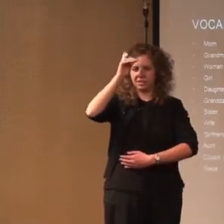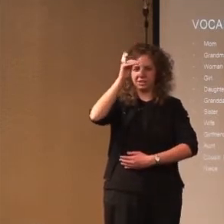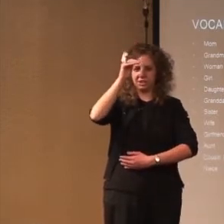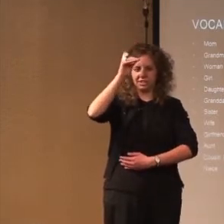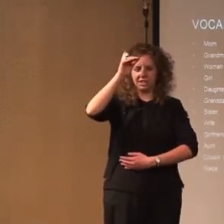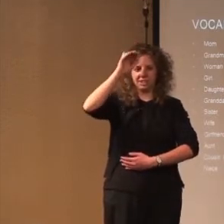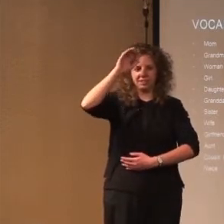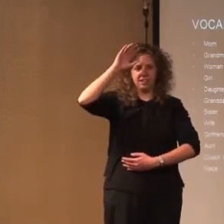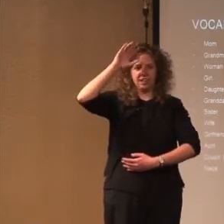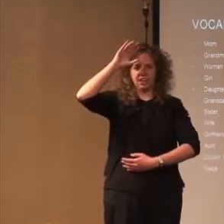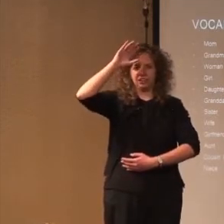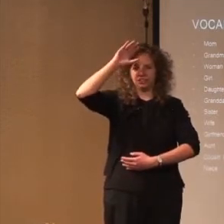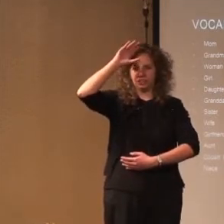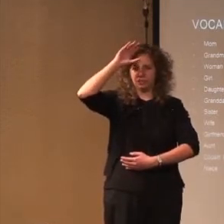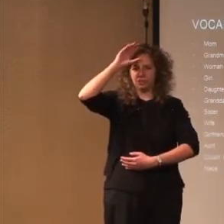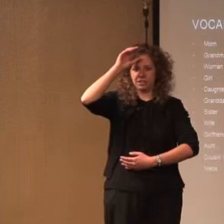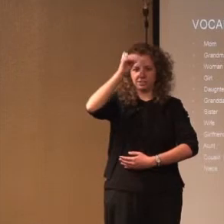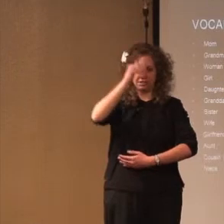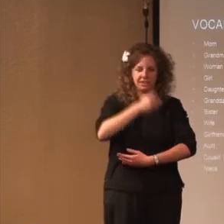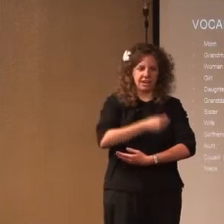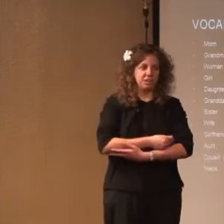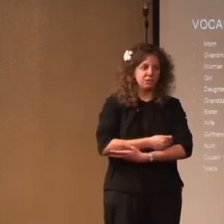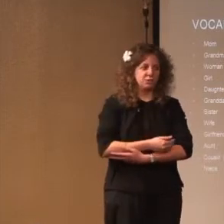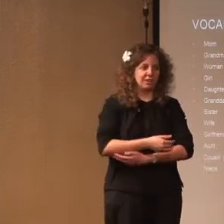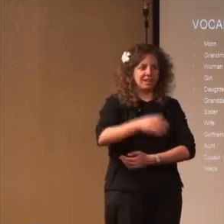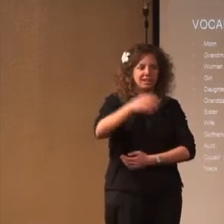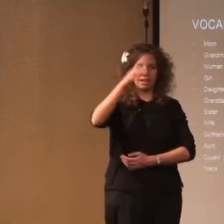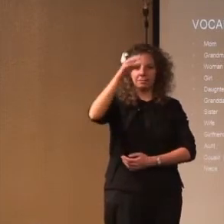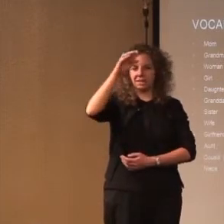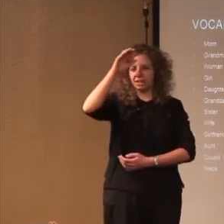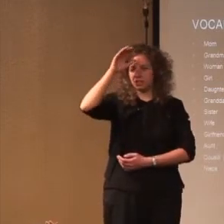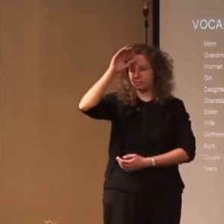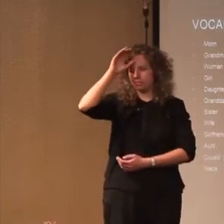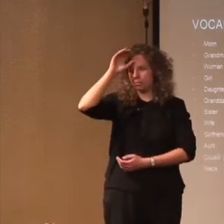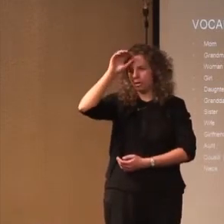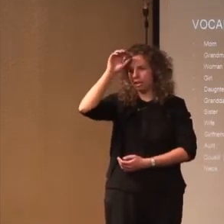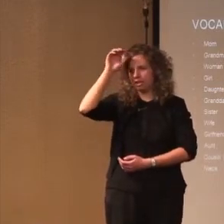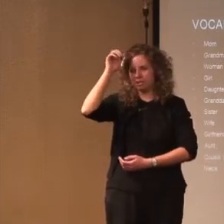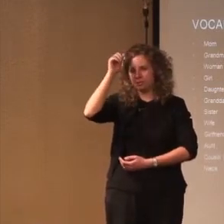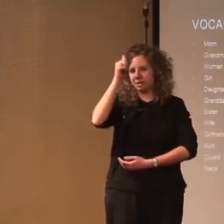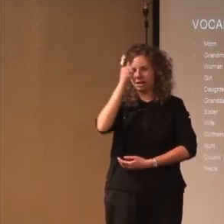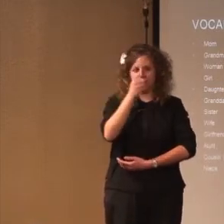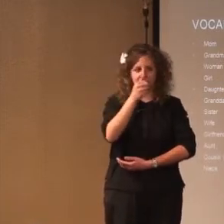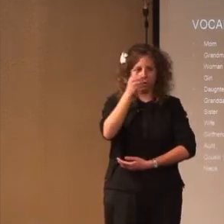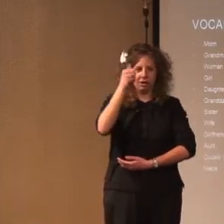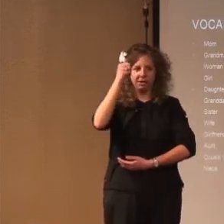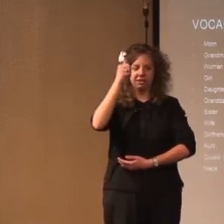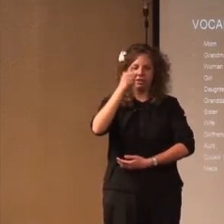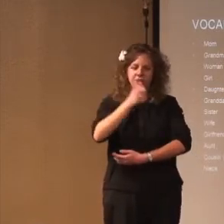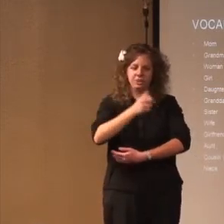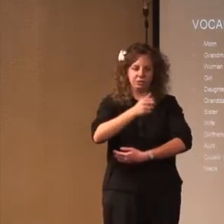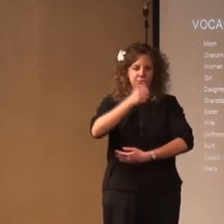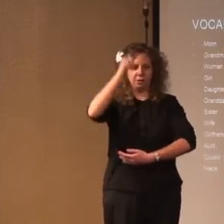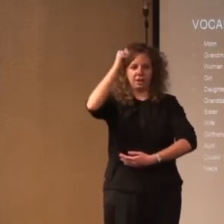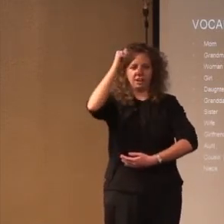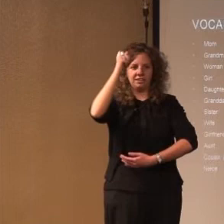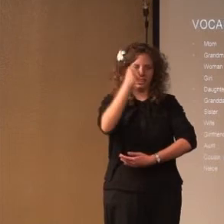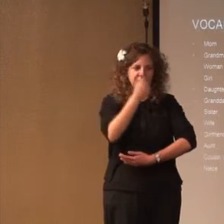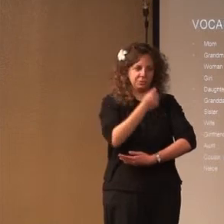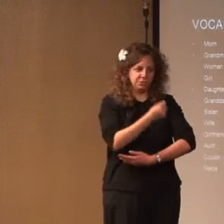of starts here, and you're just going to pull it down like that. So it can kind of be the hand shape of a boy, it could just be kind of more, you brought it down